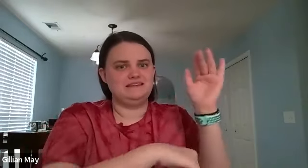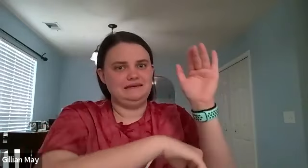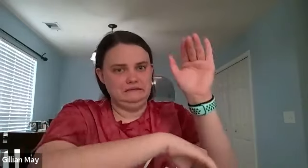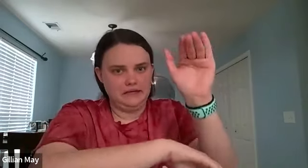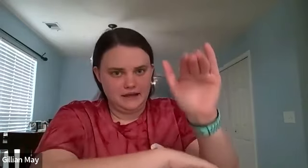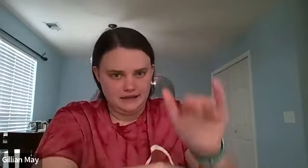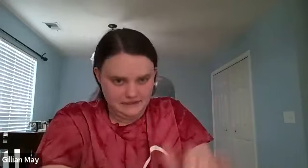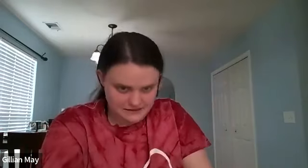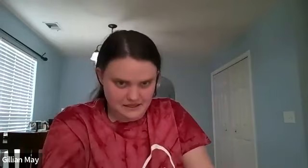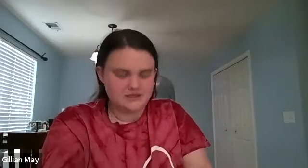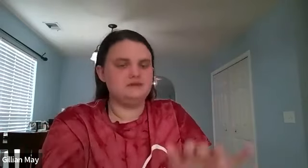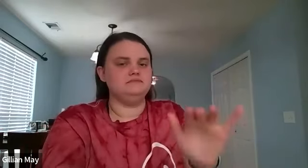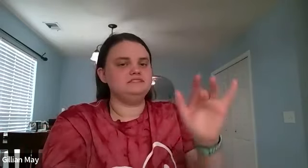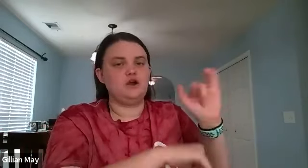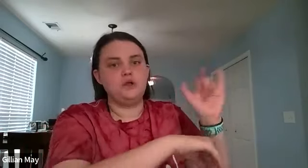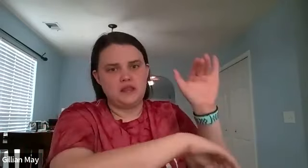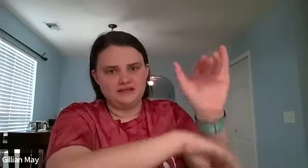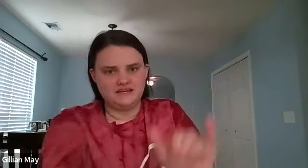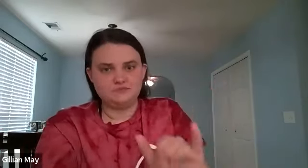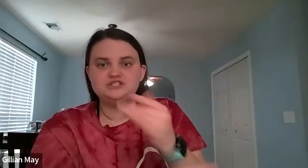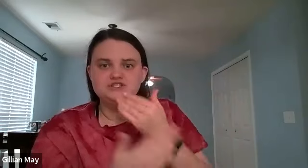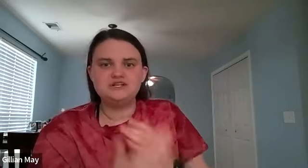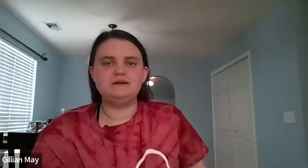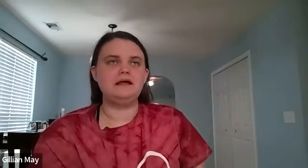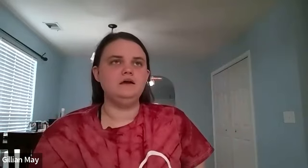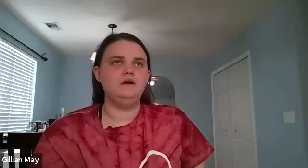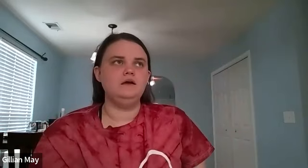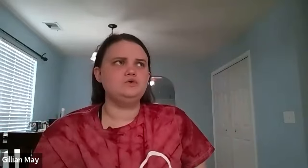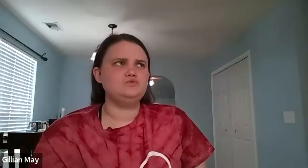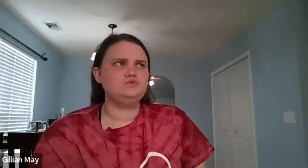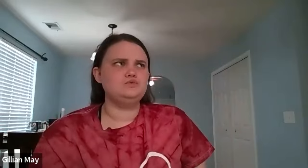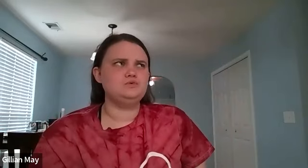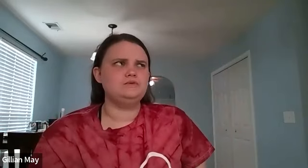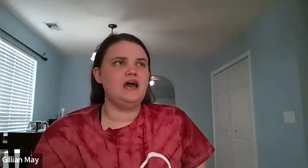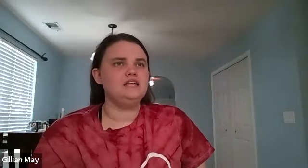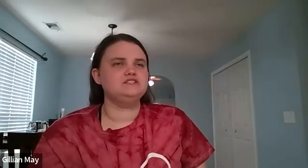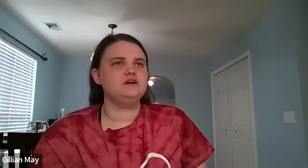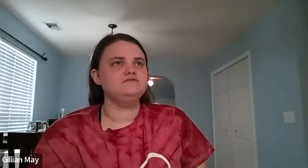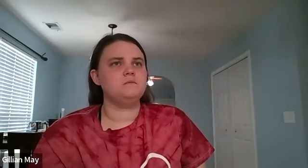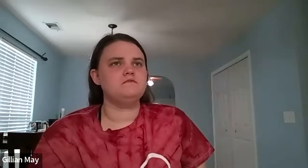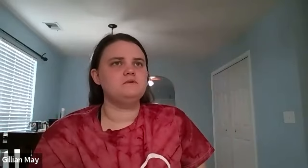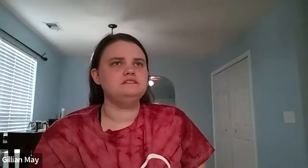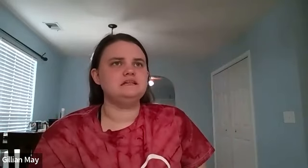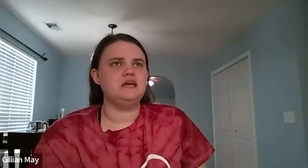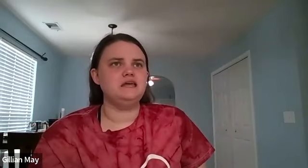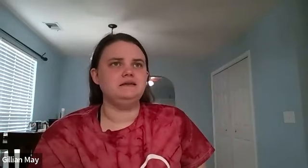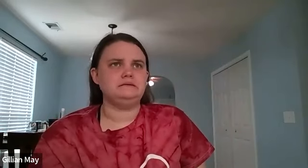like nighttime. It's like all nighttime, which is good. But I'm like, ooh, that starts from 4 to 8.